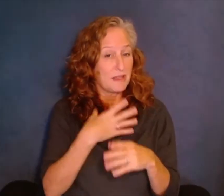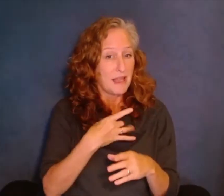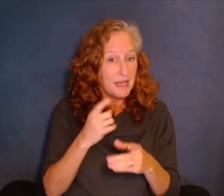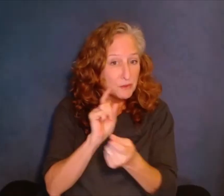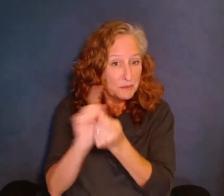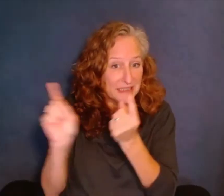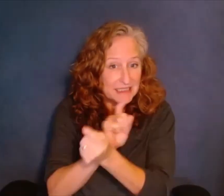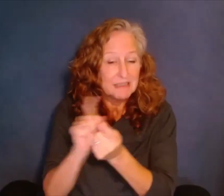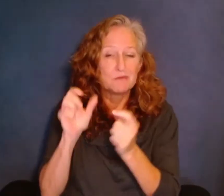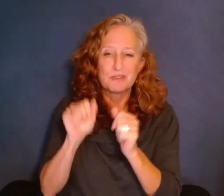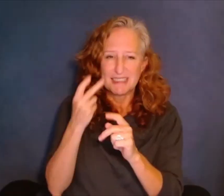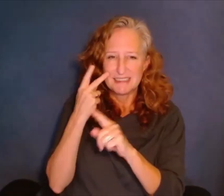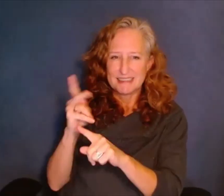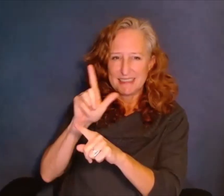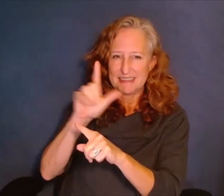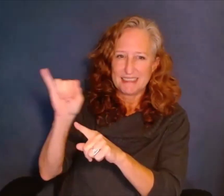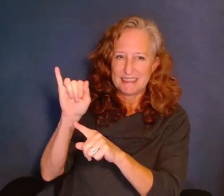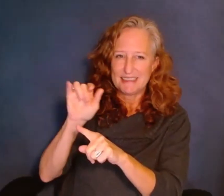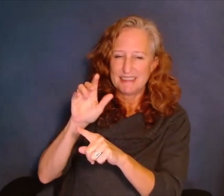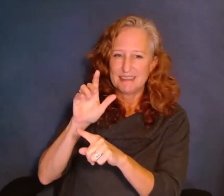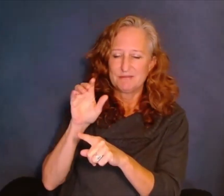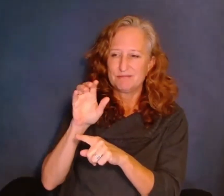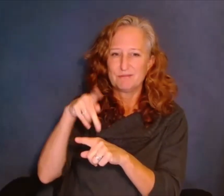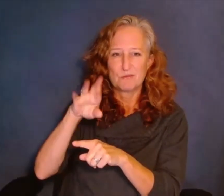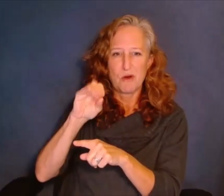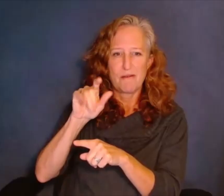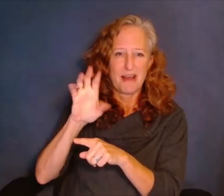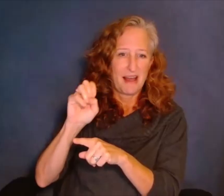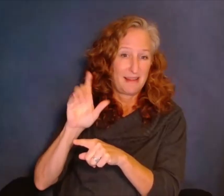of the technology or platforms to create videos.